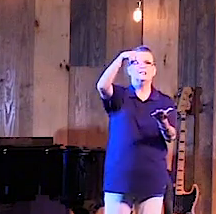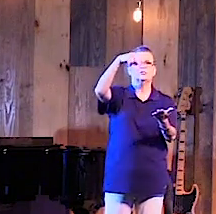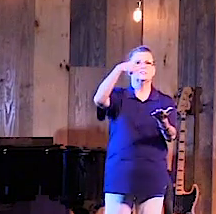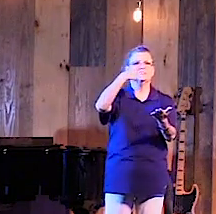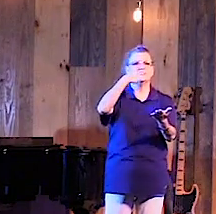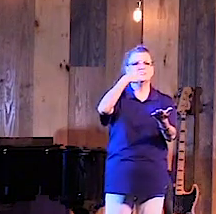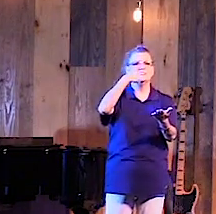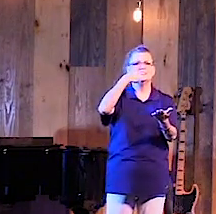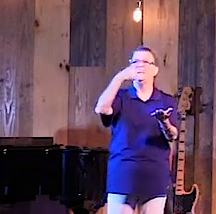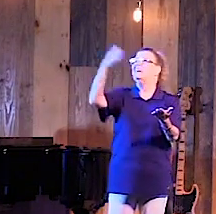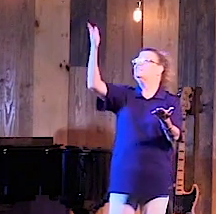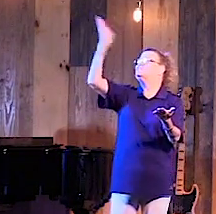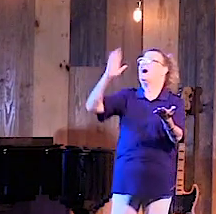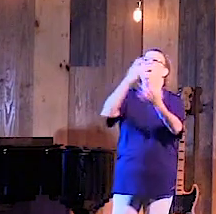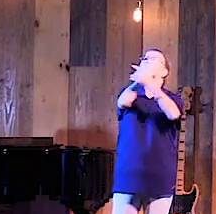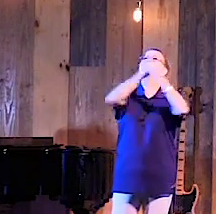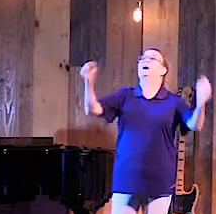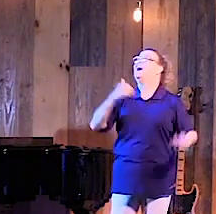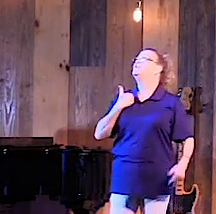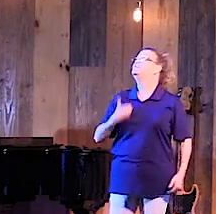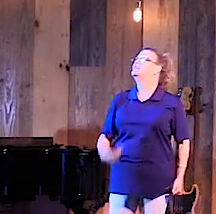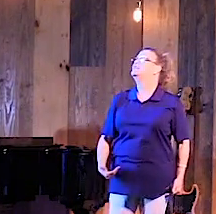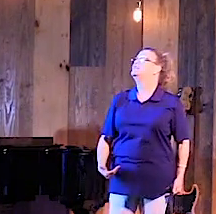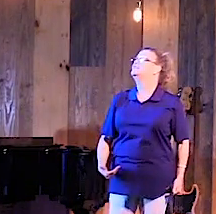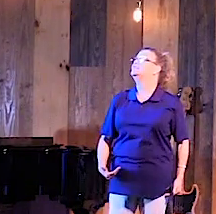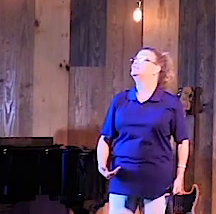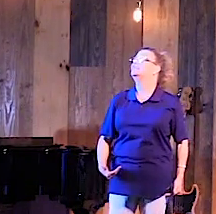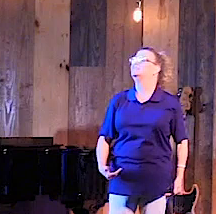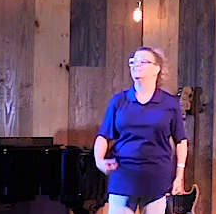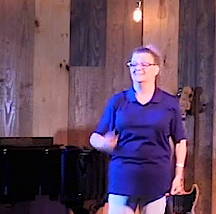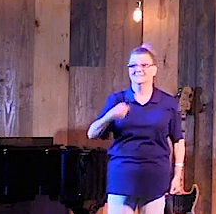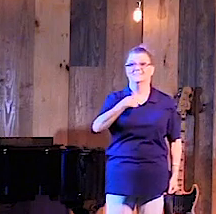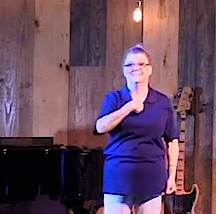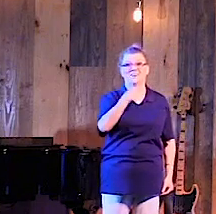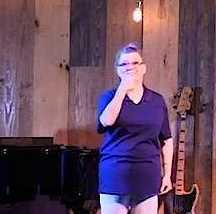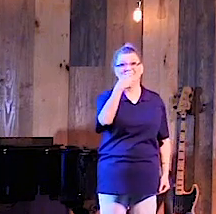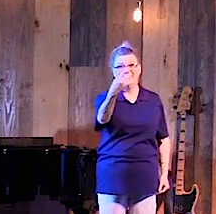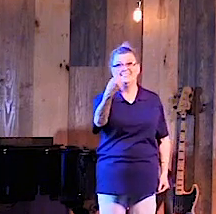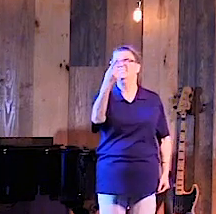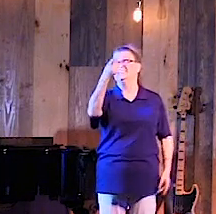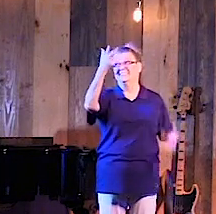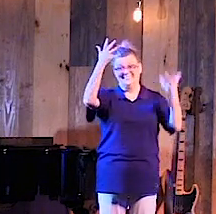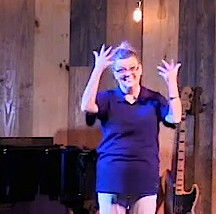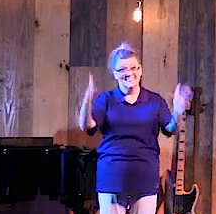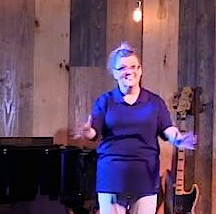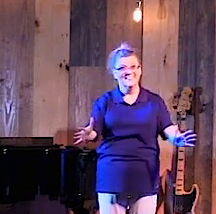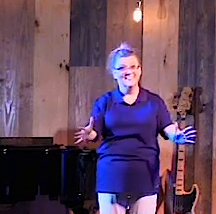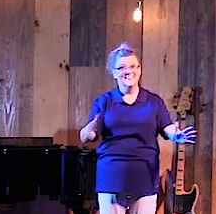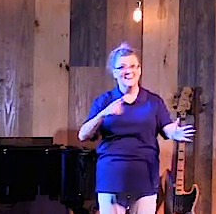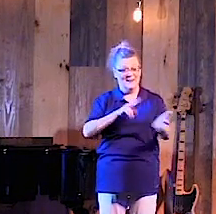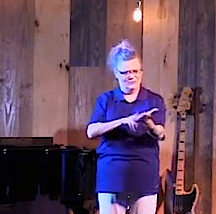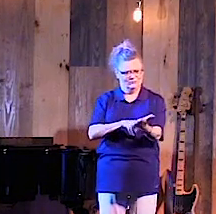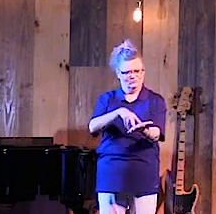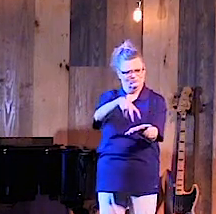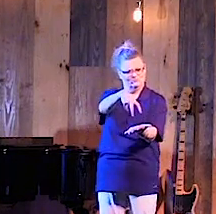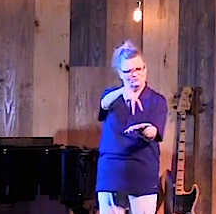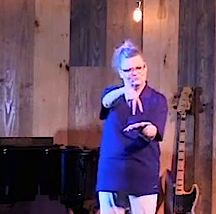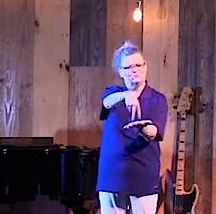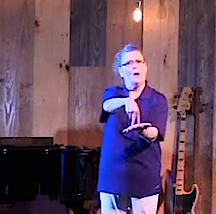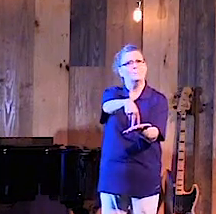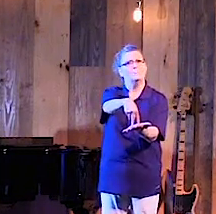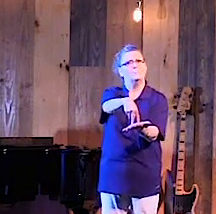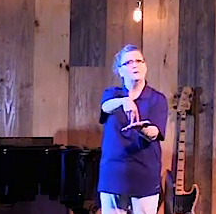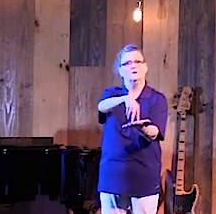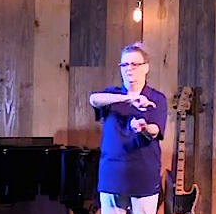God, save me. And beloved, I'm telling you, he did. I got up off my knees that night and I